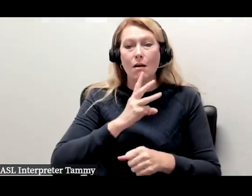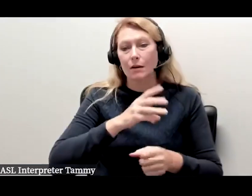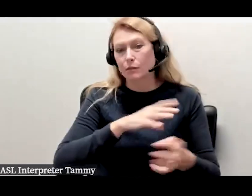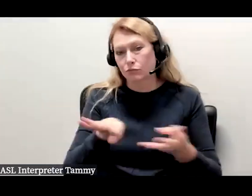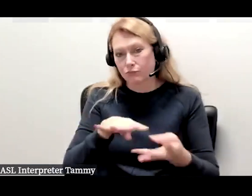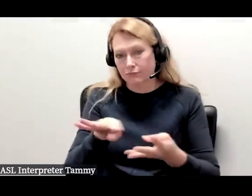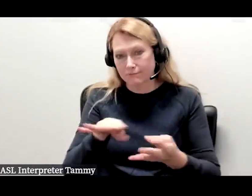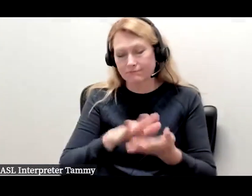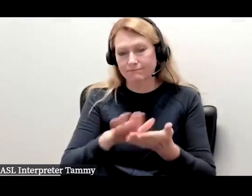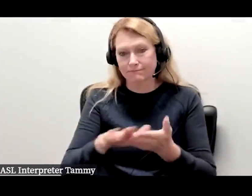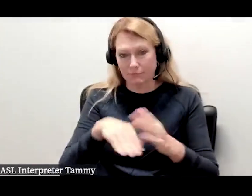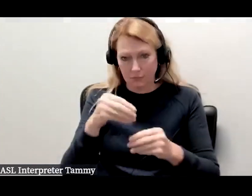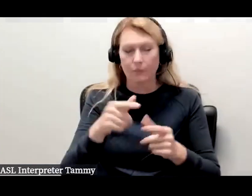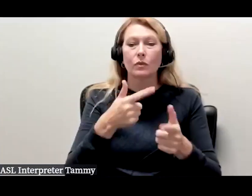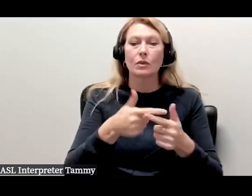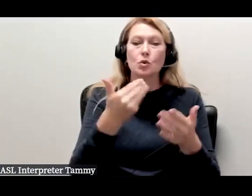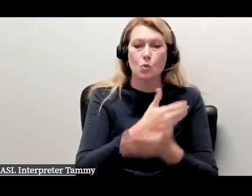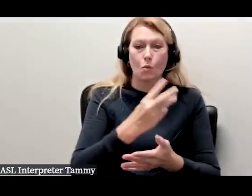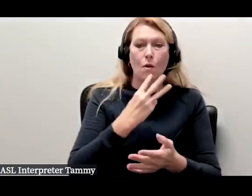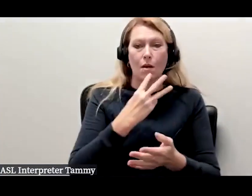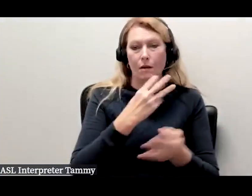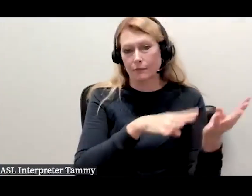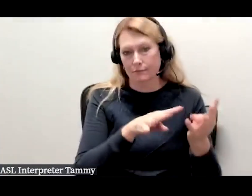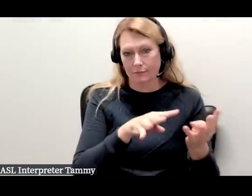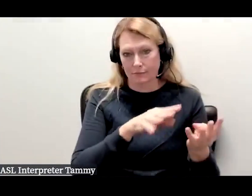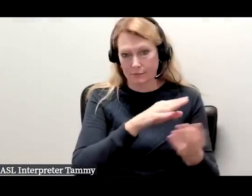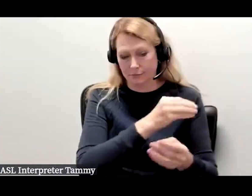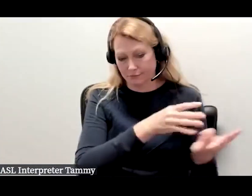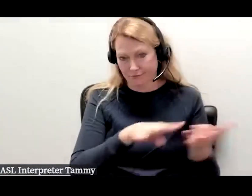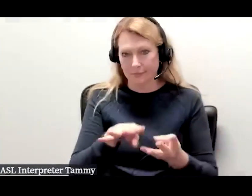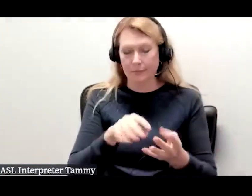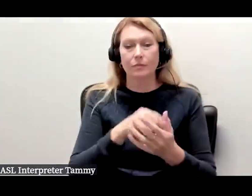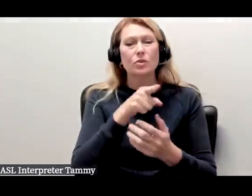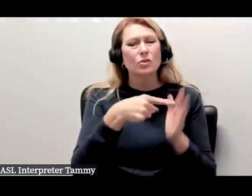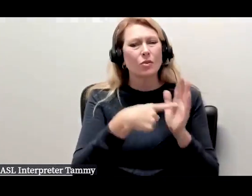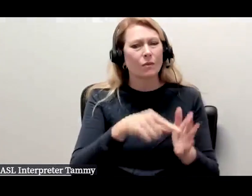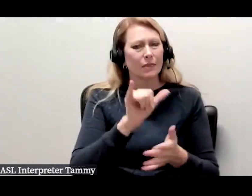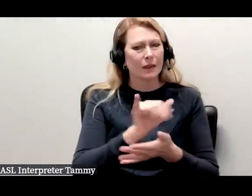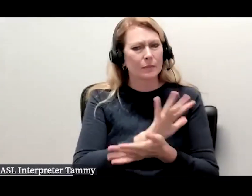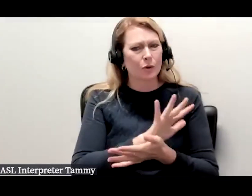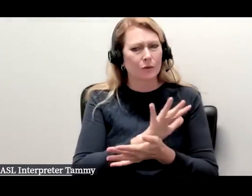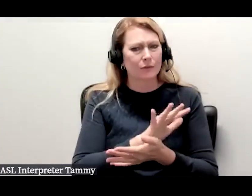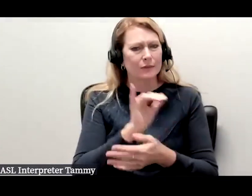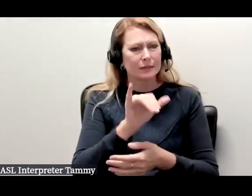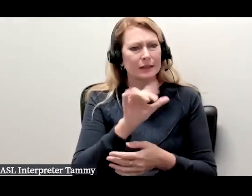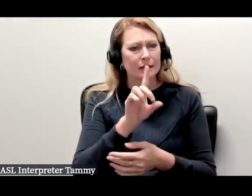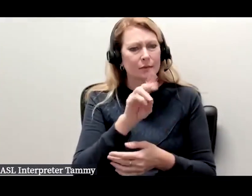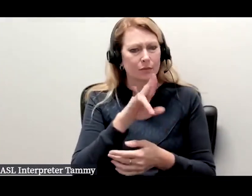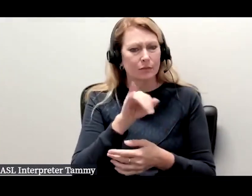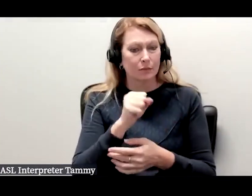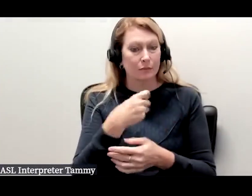in. Okay. And then on the debris video that you were showing, which was pretty